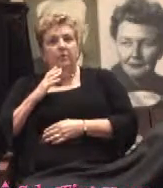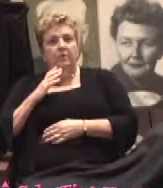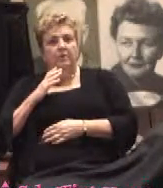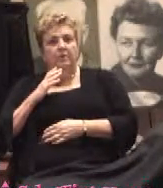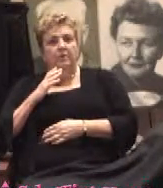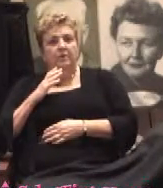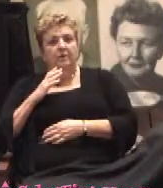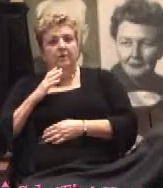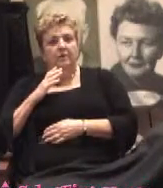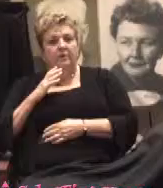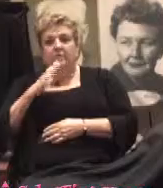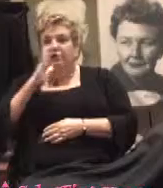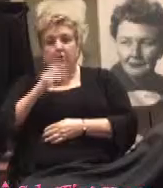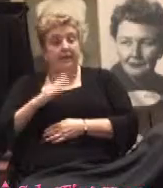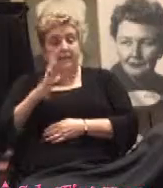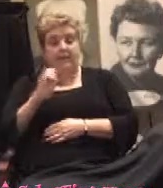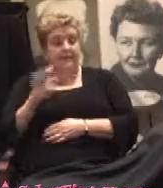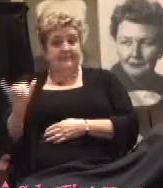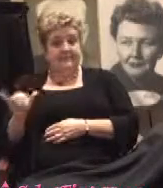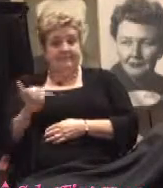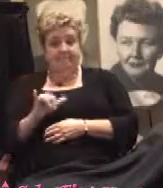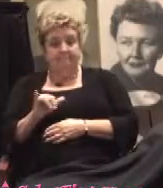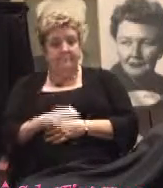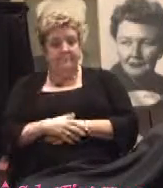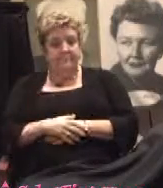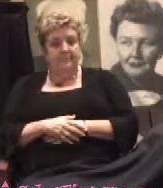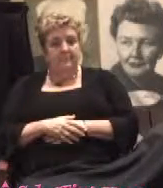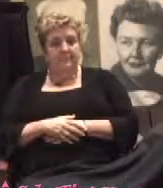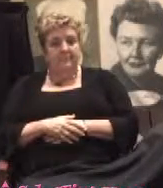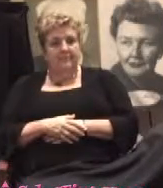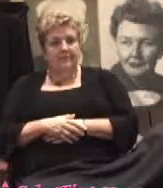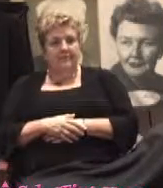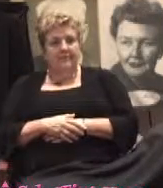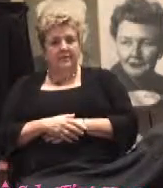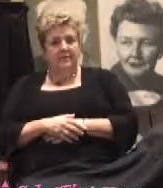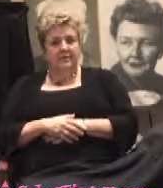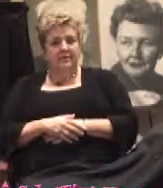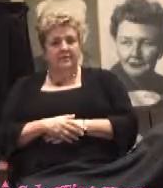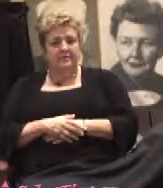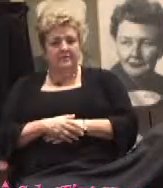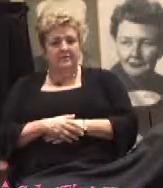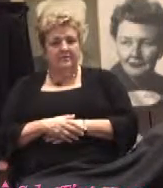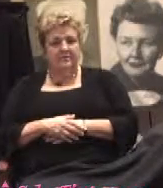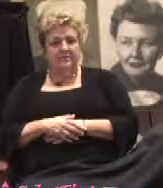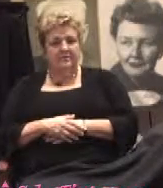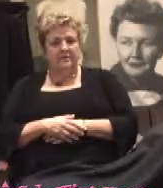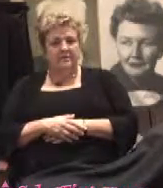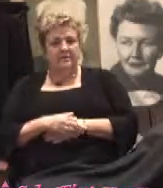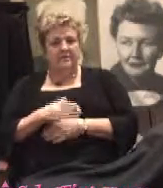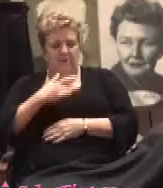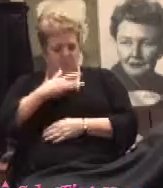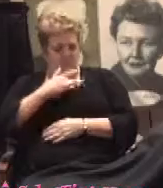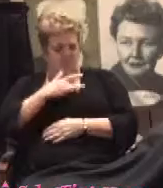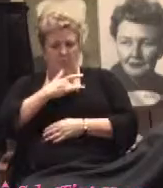she's never going to be the same. You know, she had a tear in her carotid artery from a